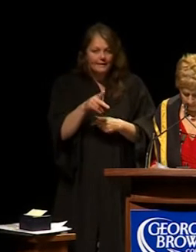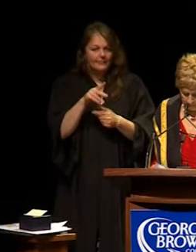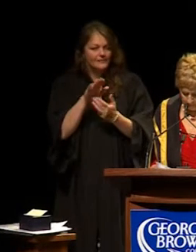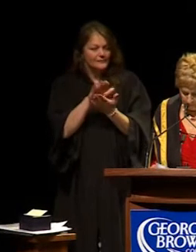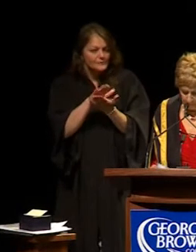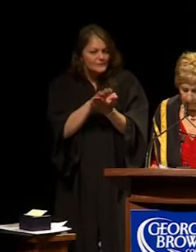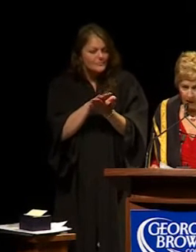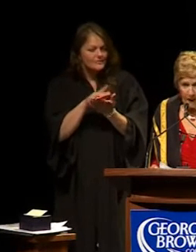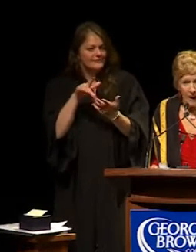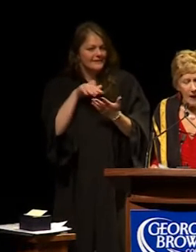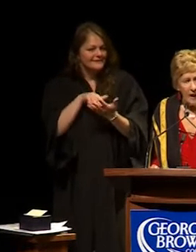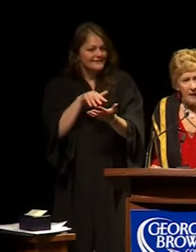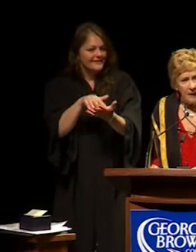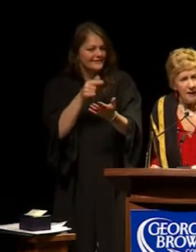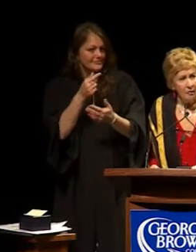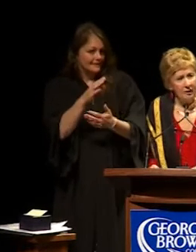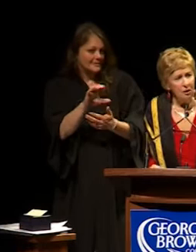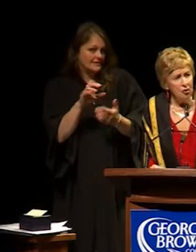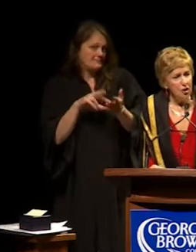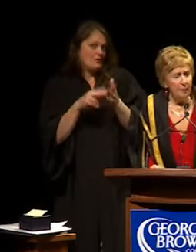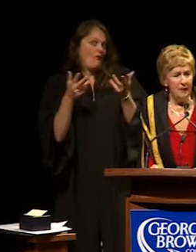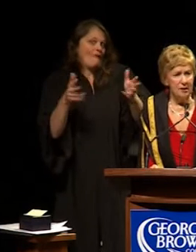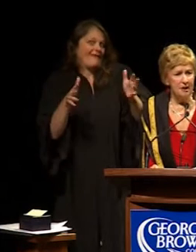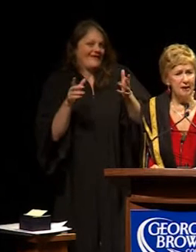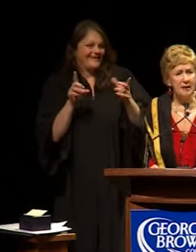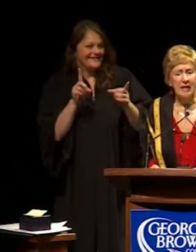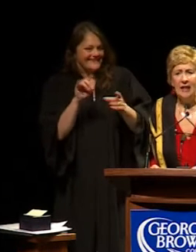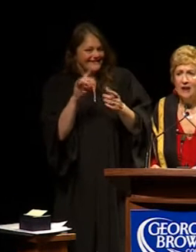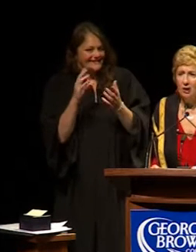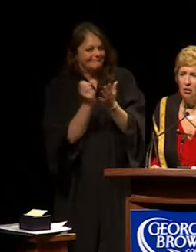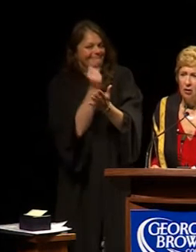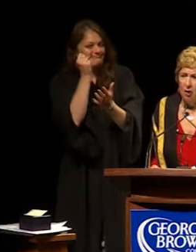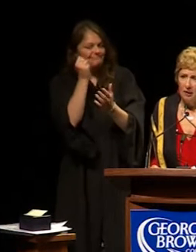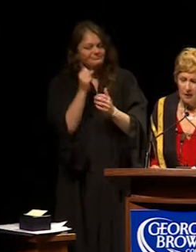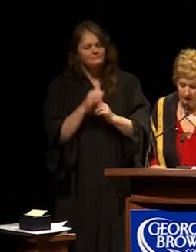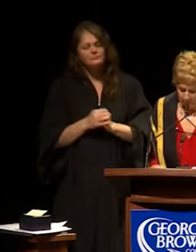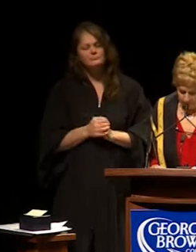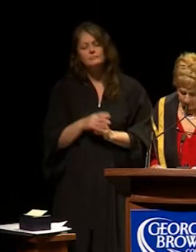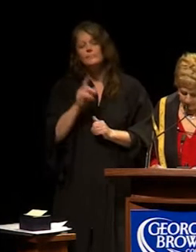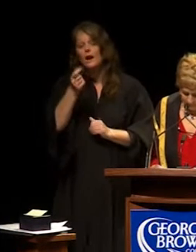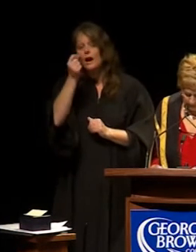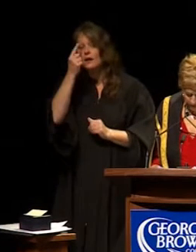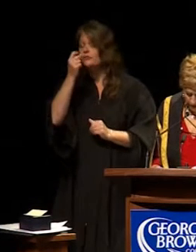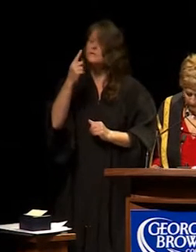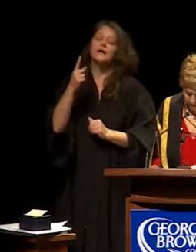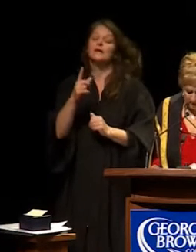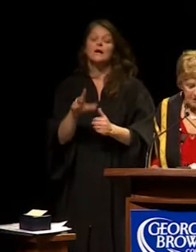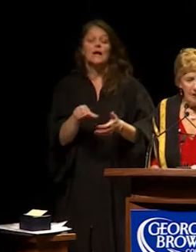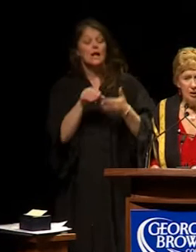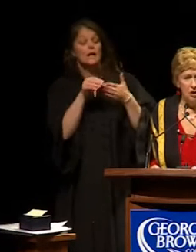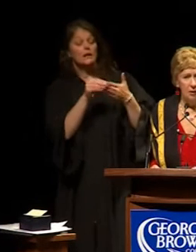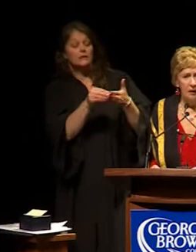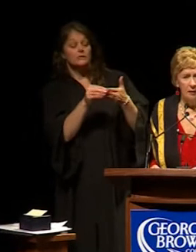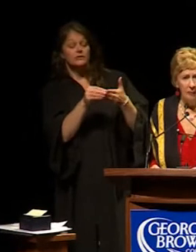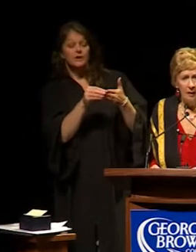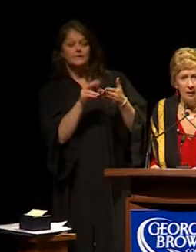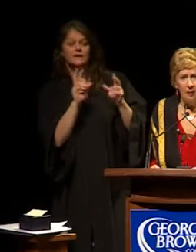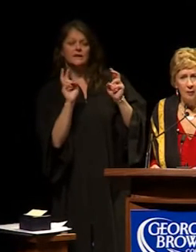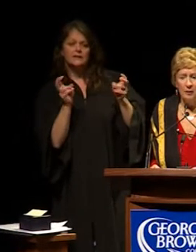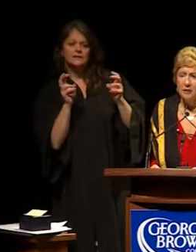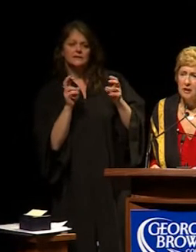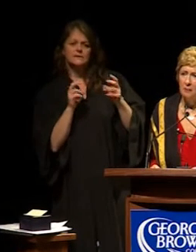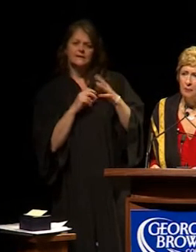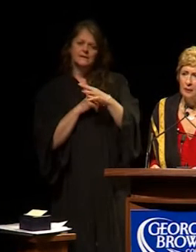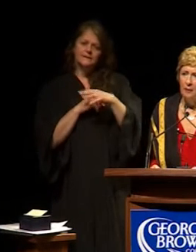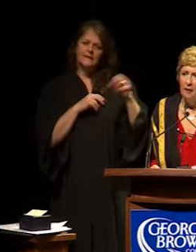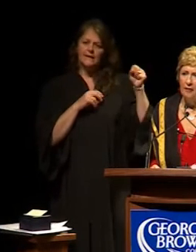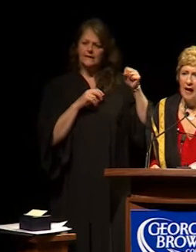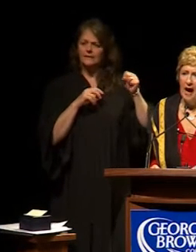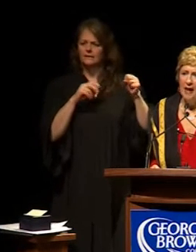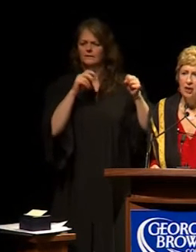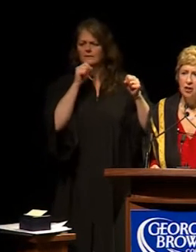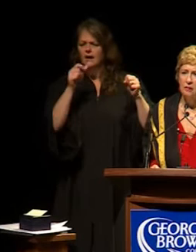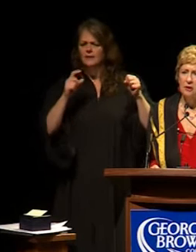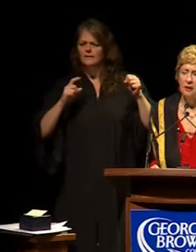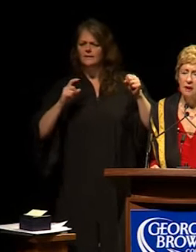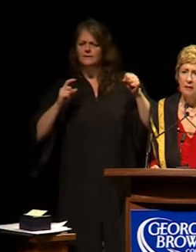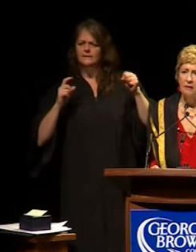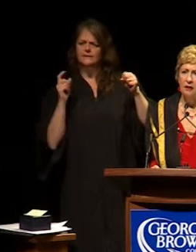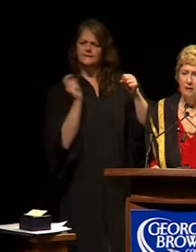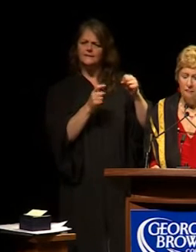Brown. Now, leadership is taken, not given. Not intentionally, but simply by the